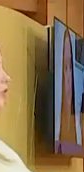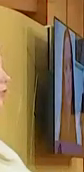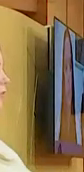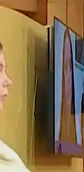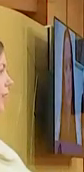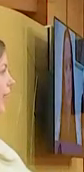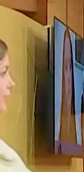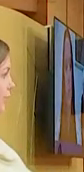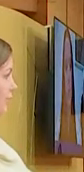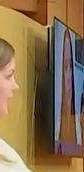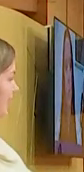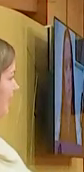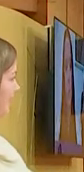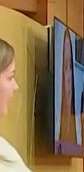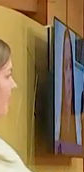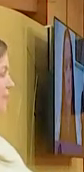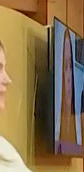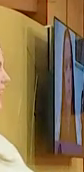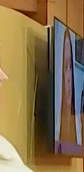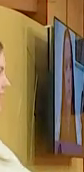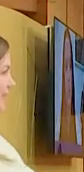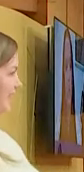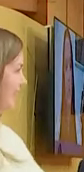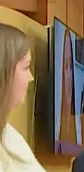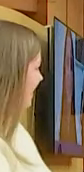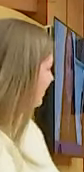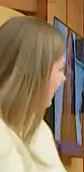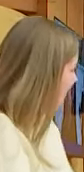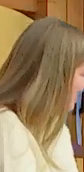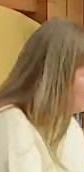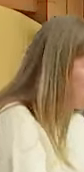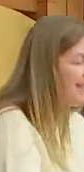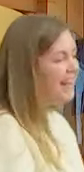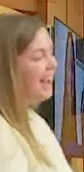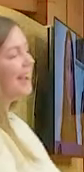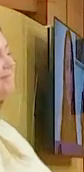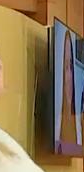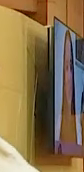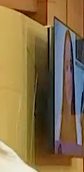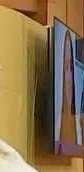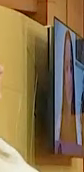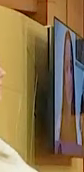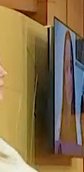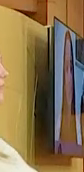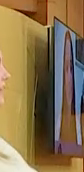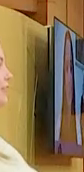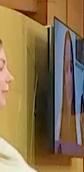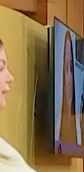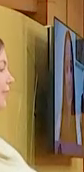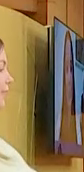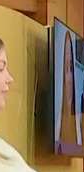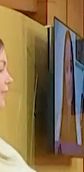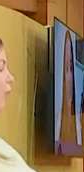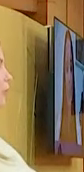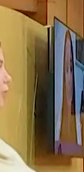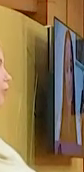One of the joys of going last on some of these things is that everybody's very eloquently said many of the things I thought. But I think we've discussed quite a